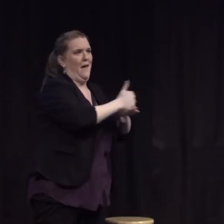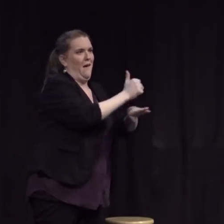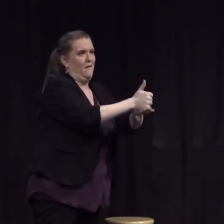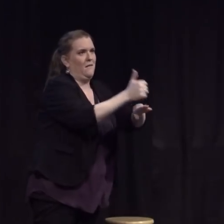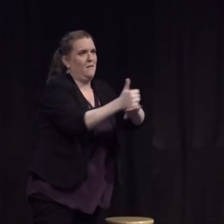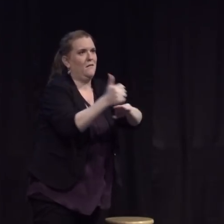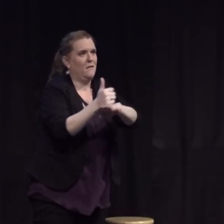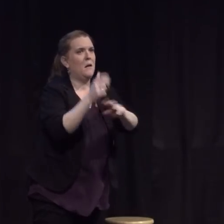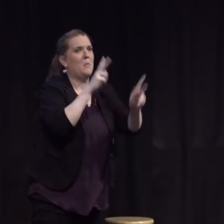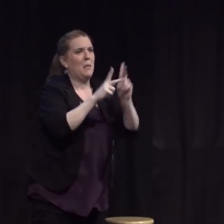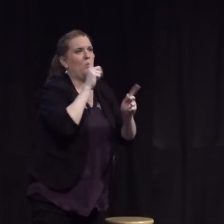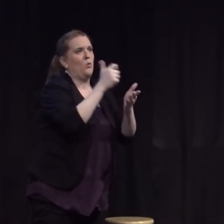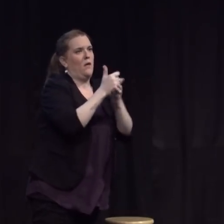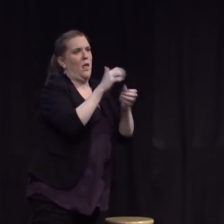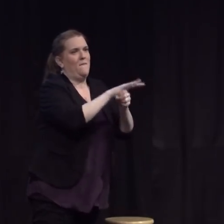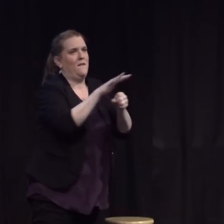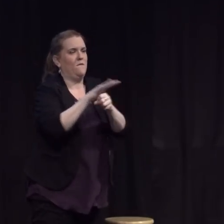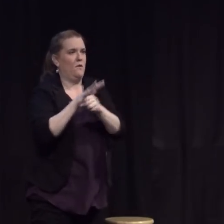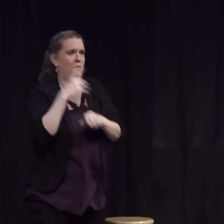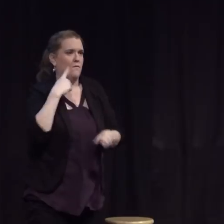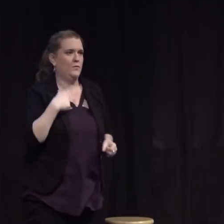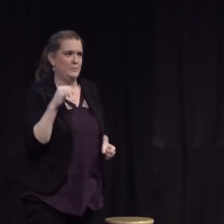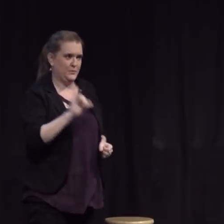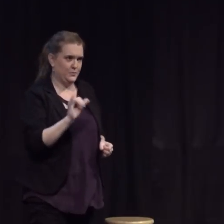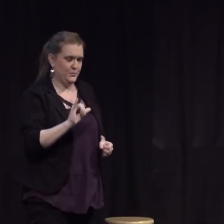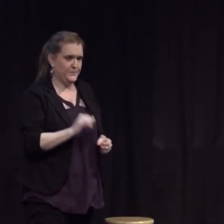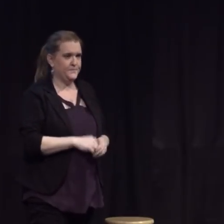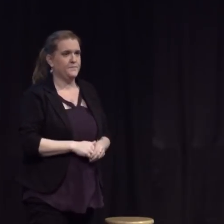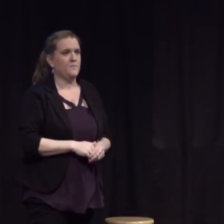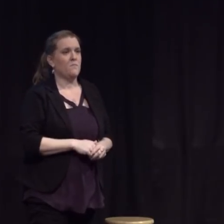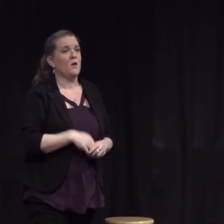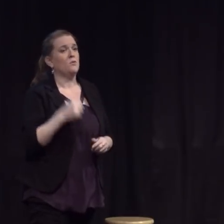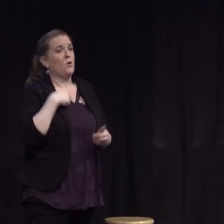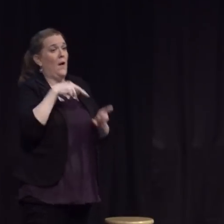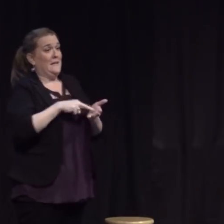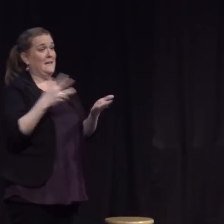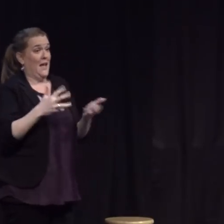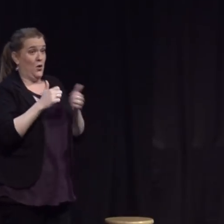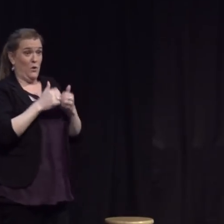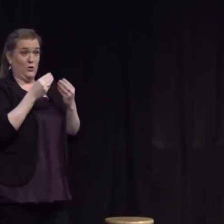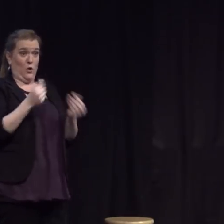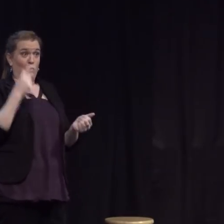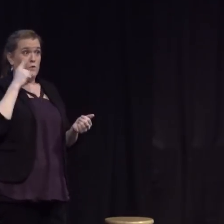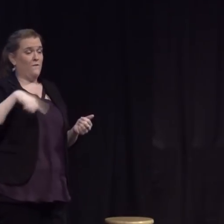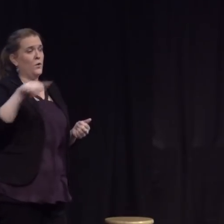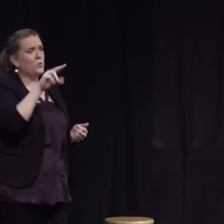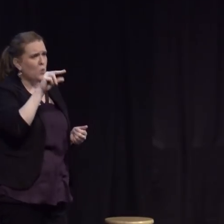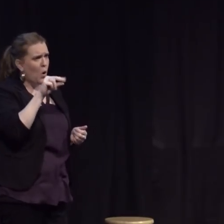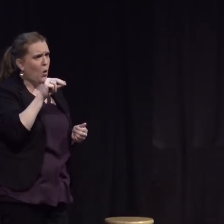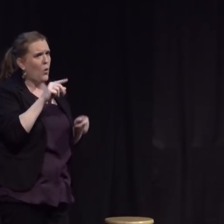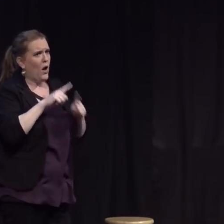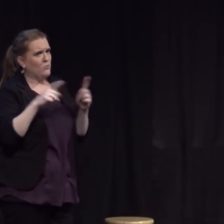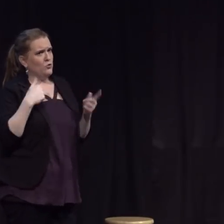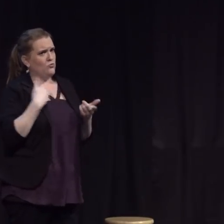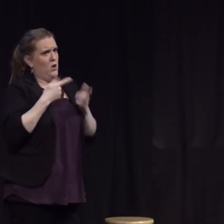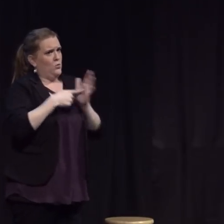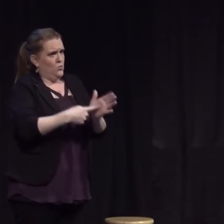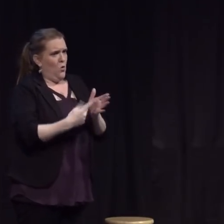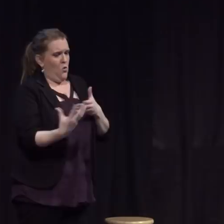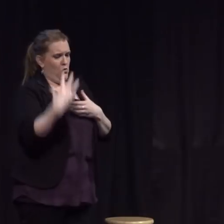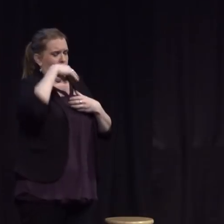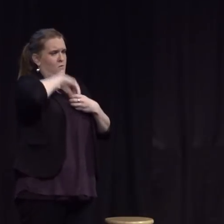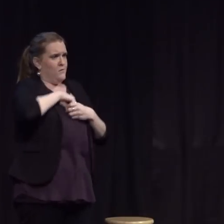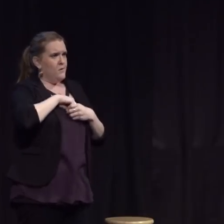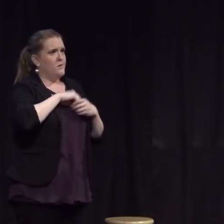I stand here with no all-encompassing solution, just a challenge to all those that reflect the dreams and aspirations, as well as those